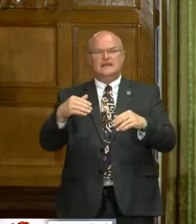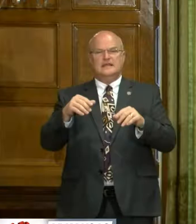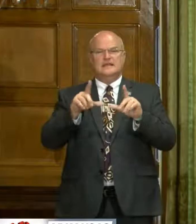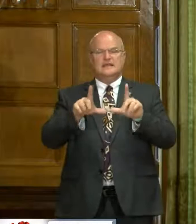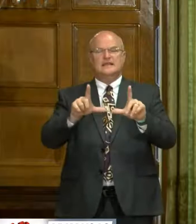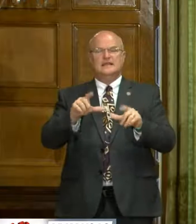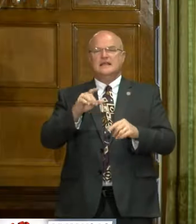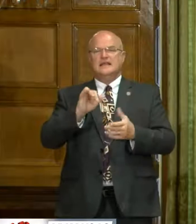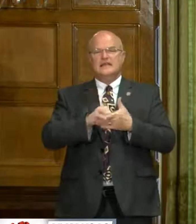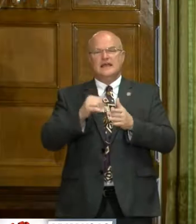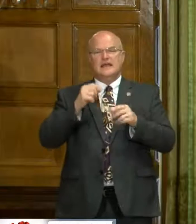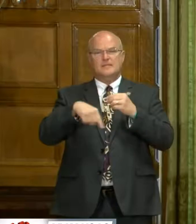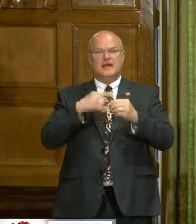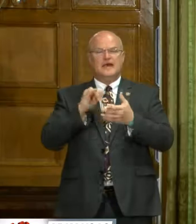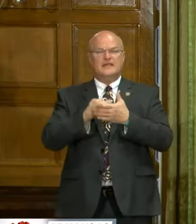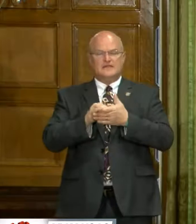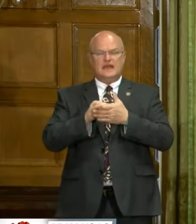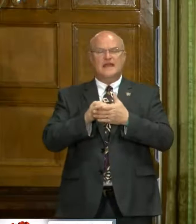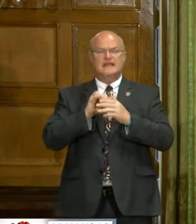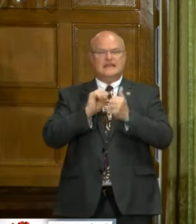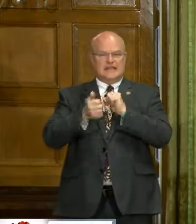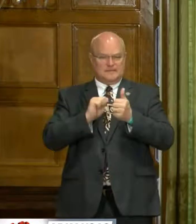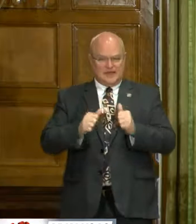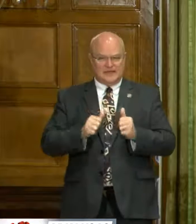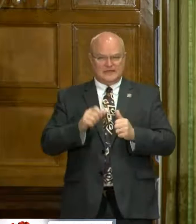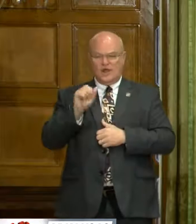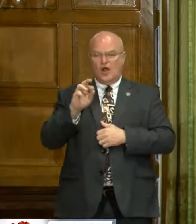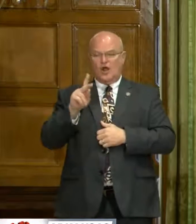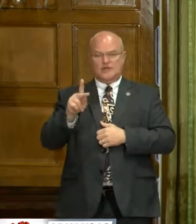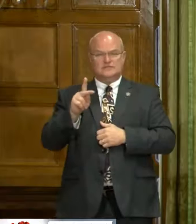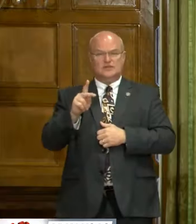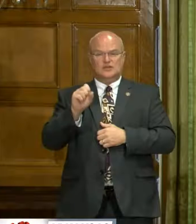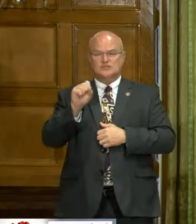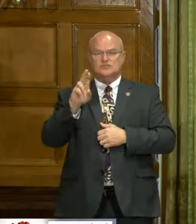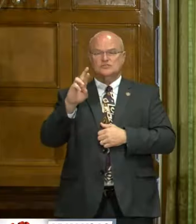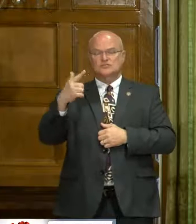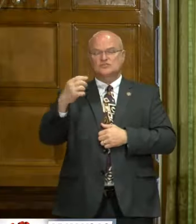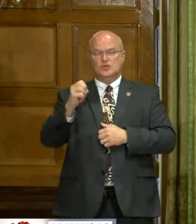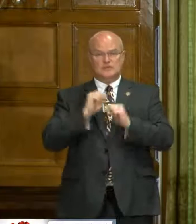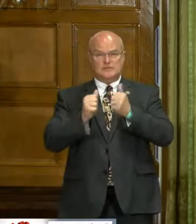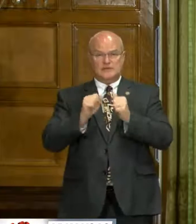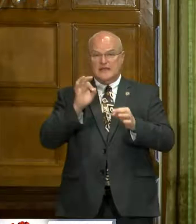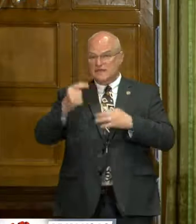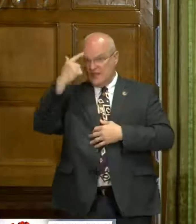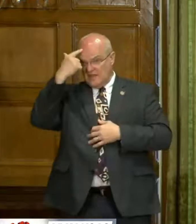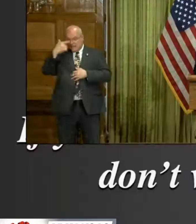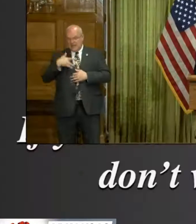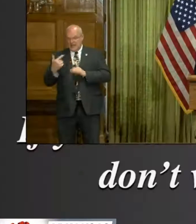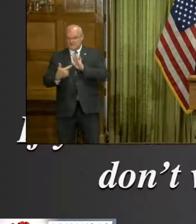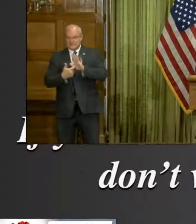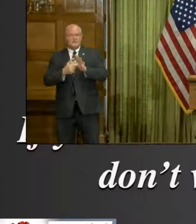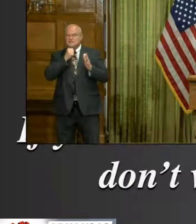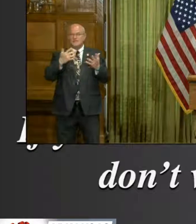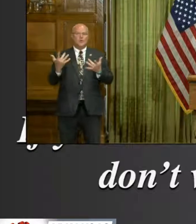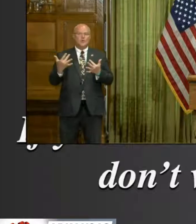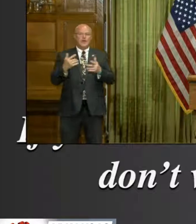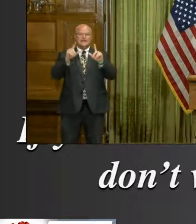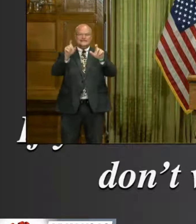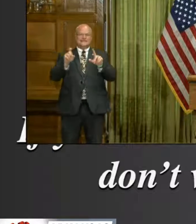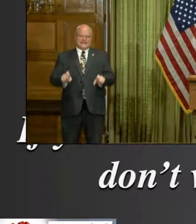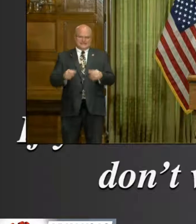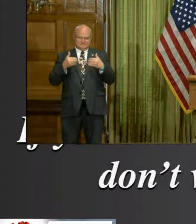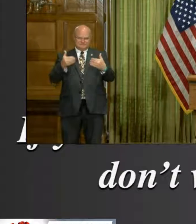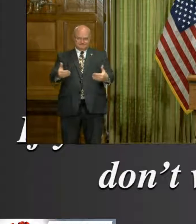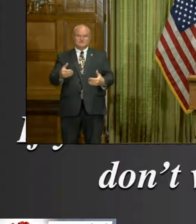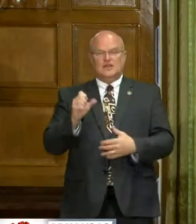of that campaign. Arkansas Surge Campaign. If you think you have symptoms, don't wait, get